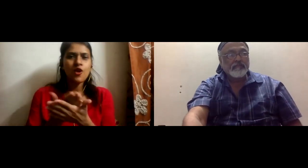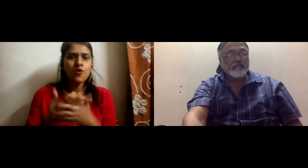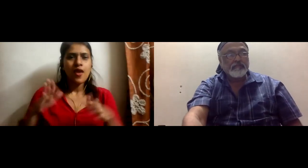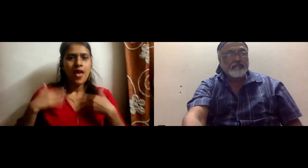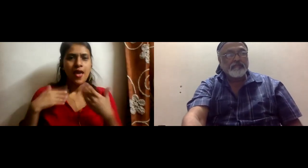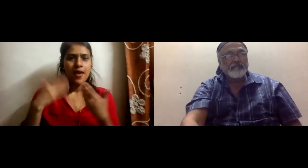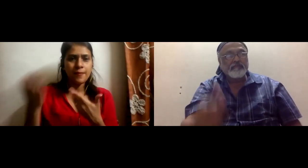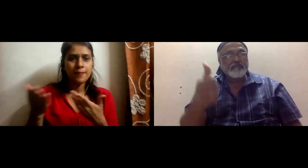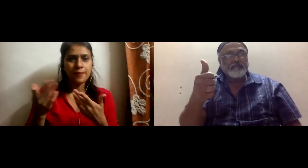Thank you so much.